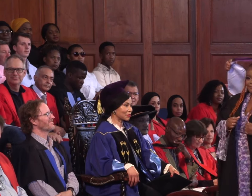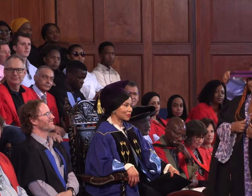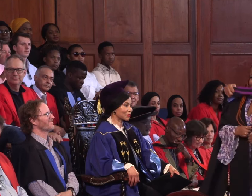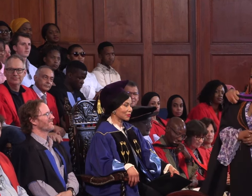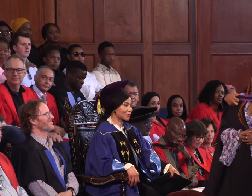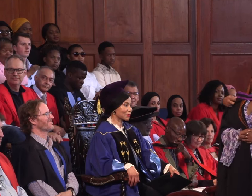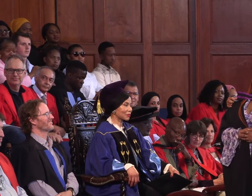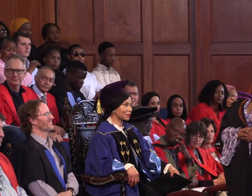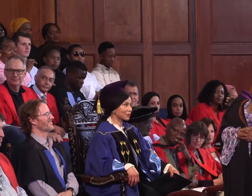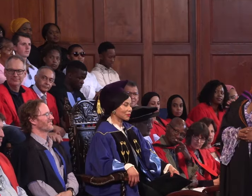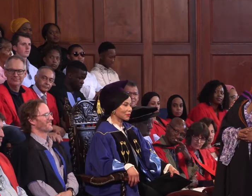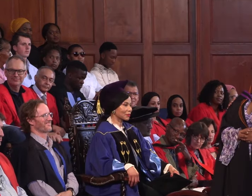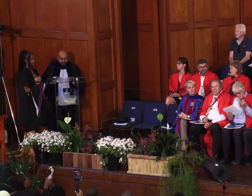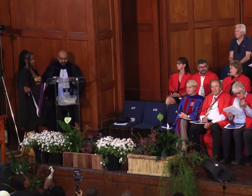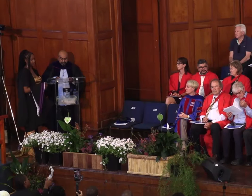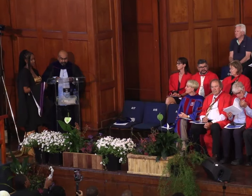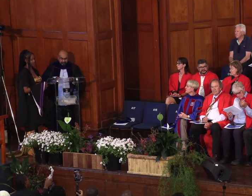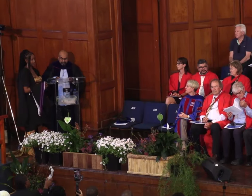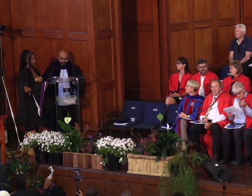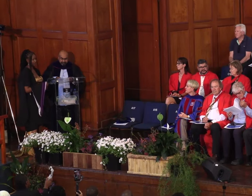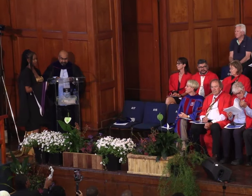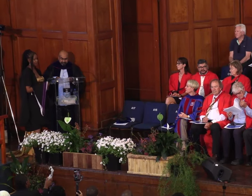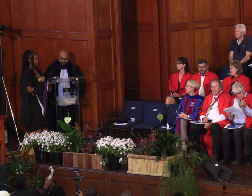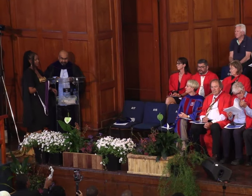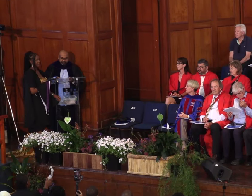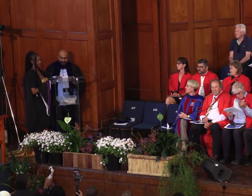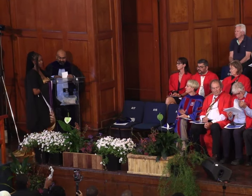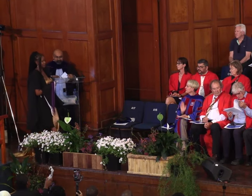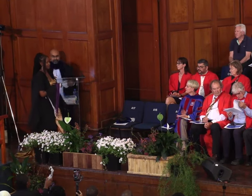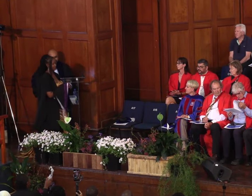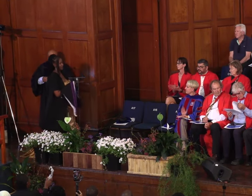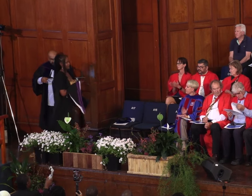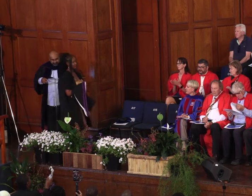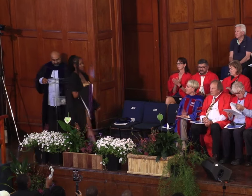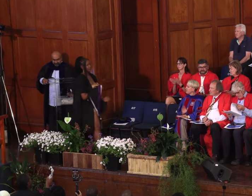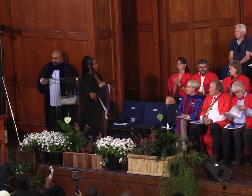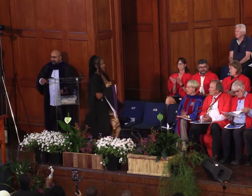For the degree of Bachelor of Science Honours, Neo Bonolo Mary Stella Metzing.